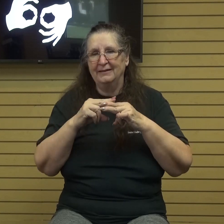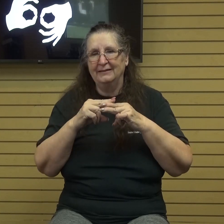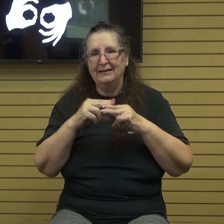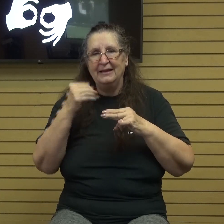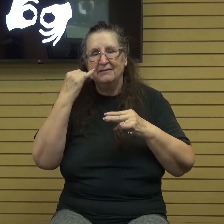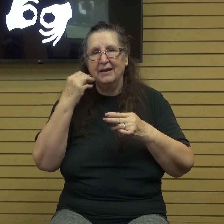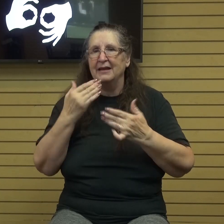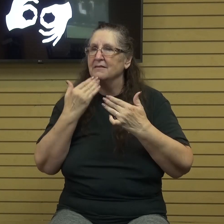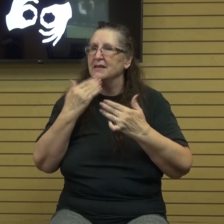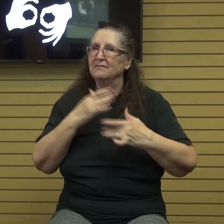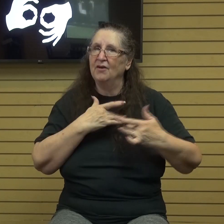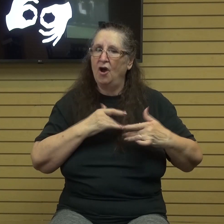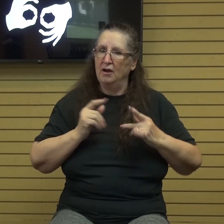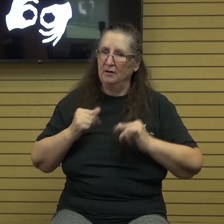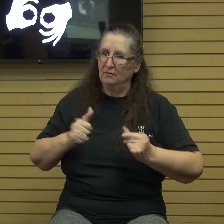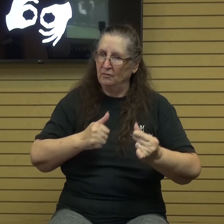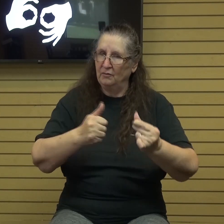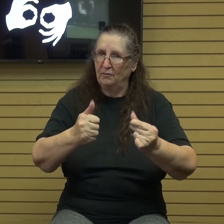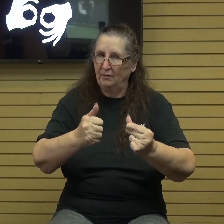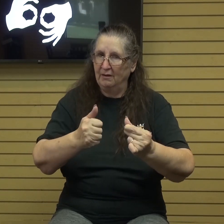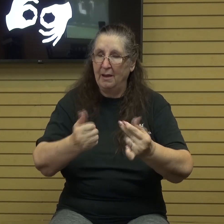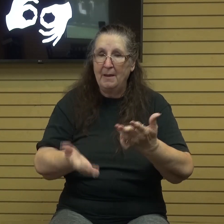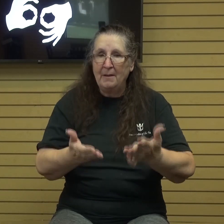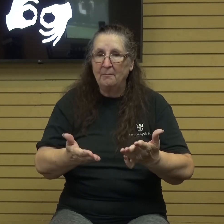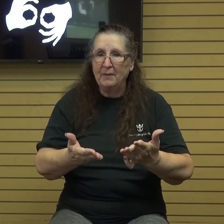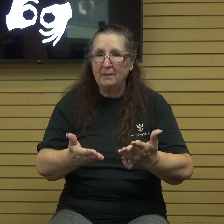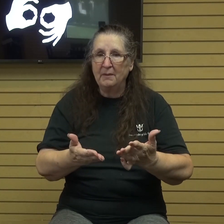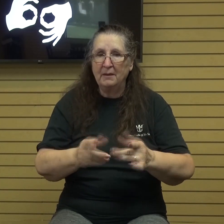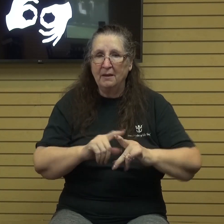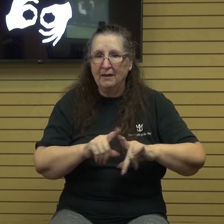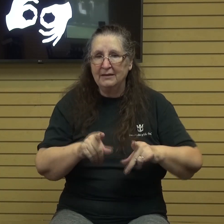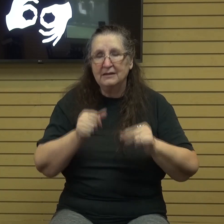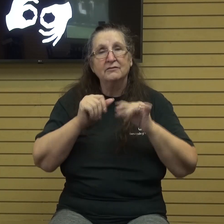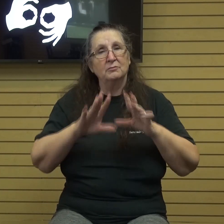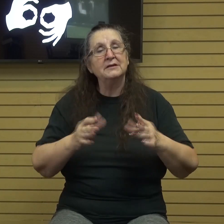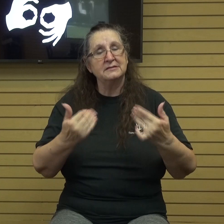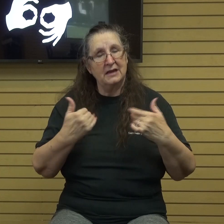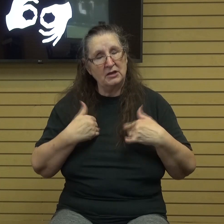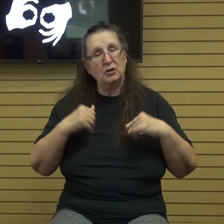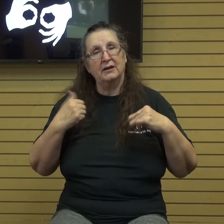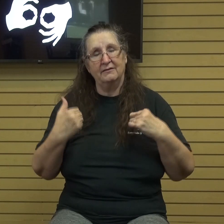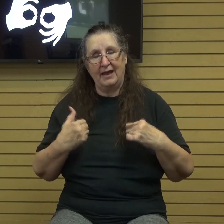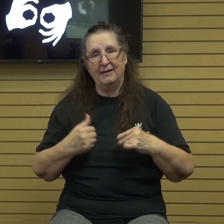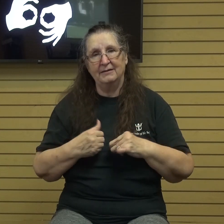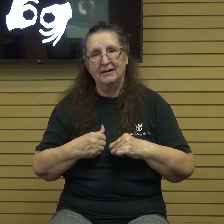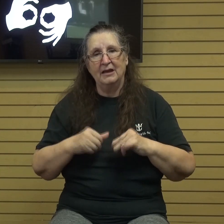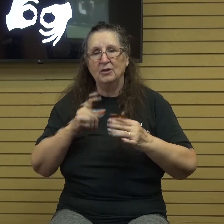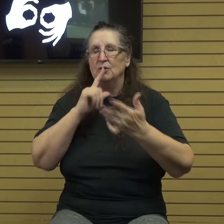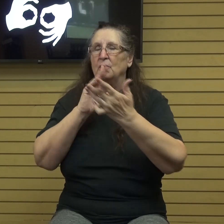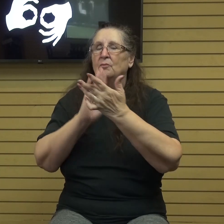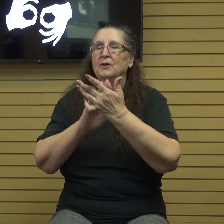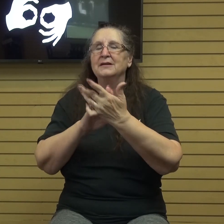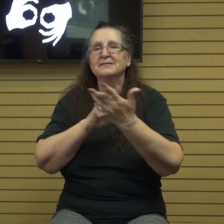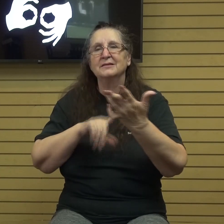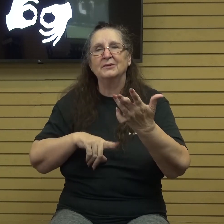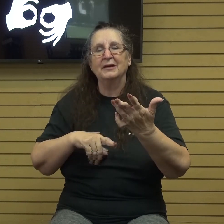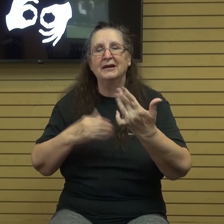a thankful heart on the way there, maybe just what a different blessing. I could have been praising the Lord for having a thankful attitude instead